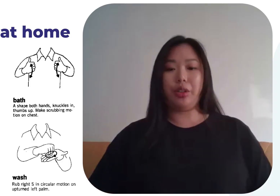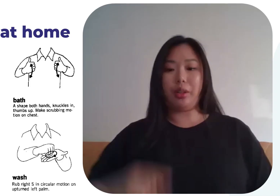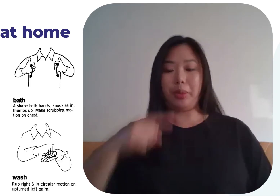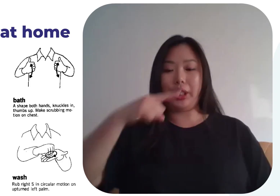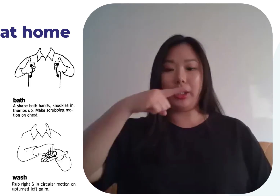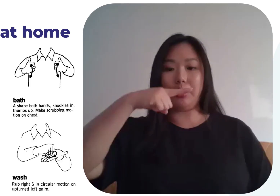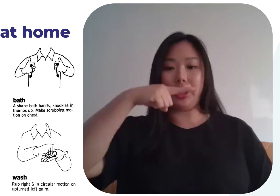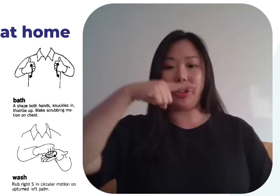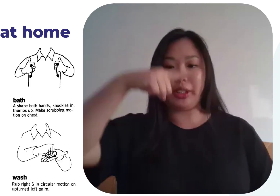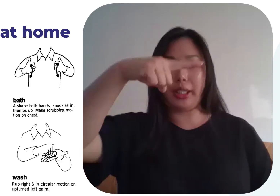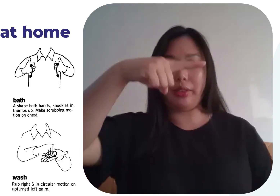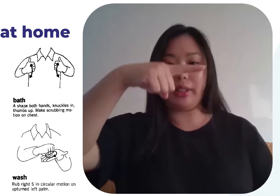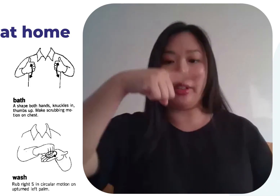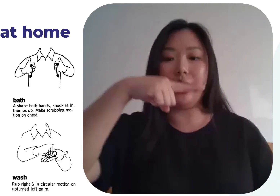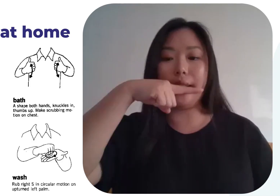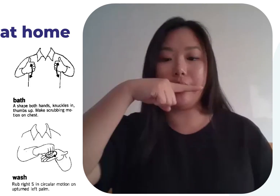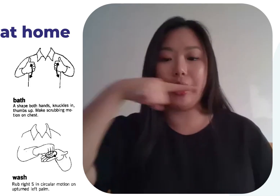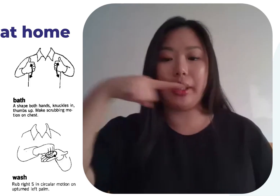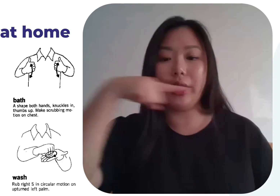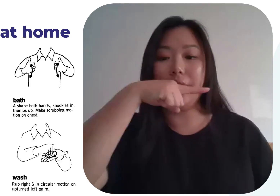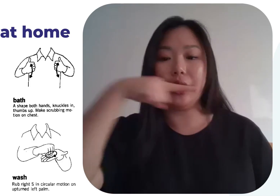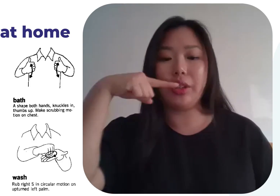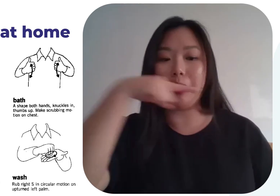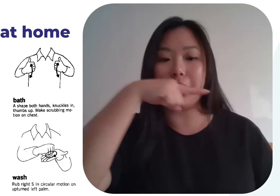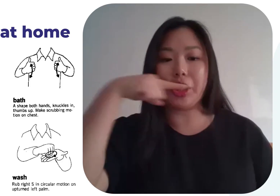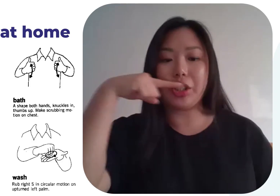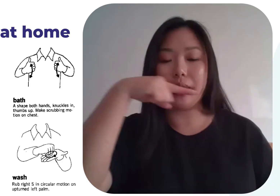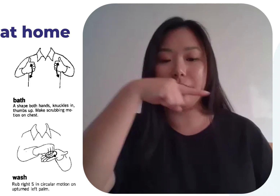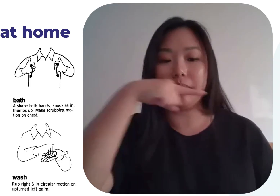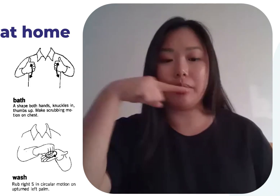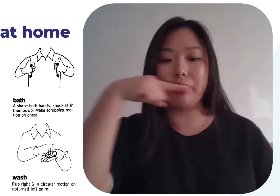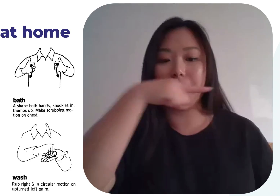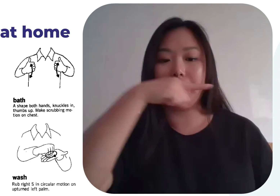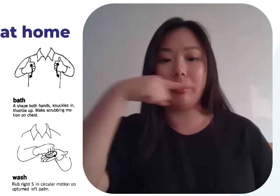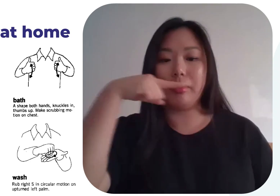Toothbrush, you're going to pretend to brush your teeth with your index finger. Toothbrush.